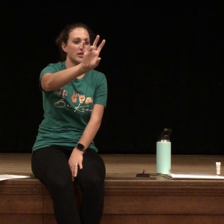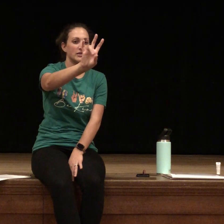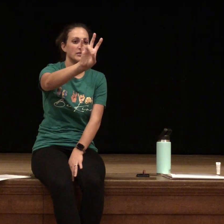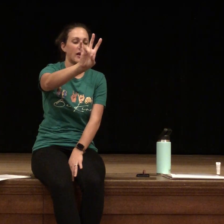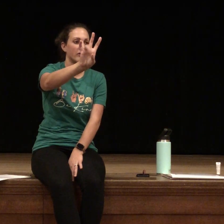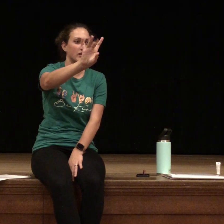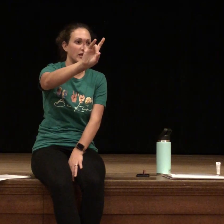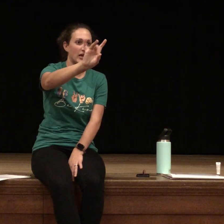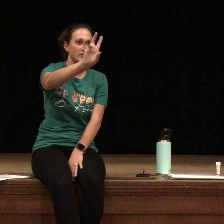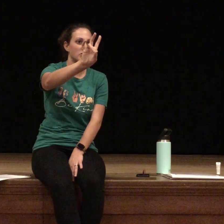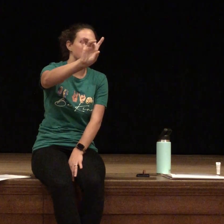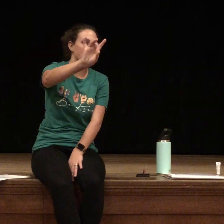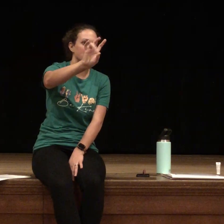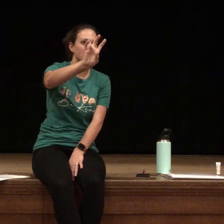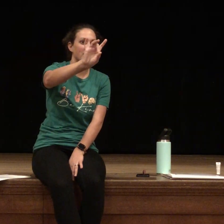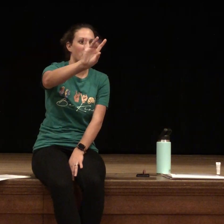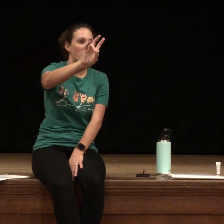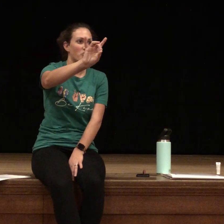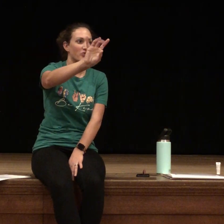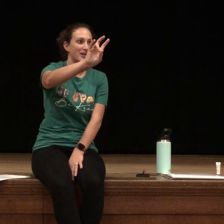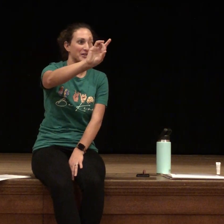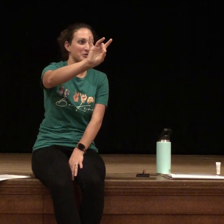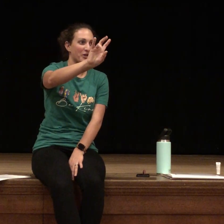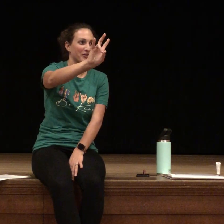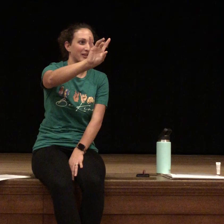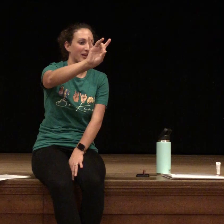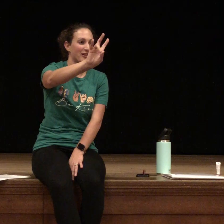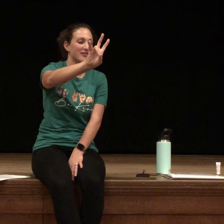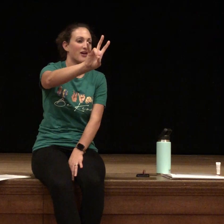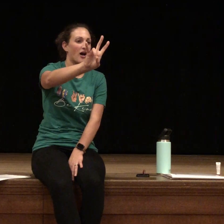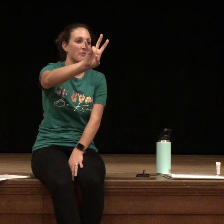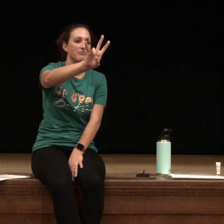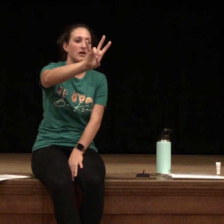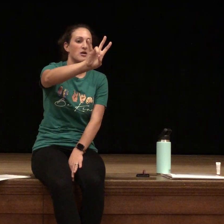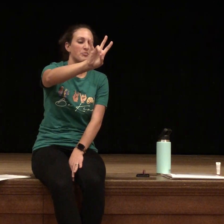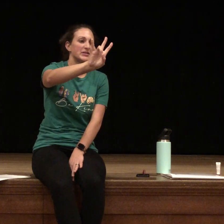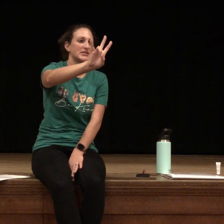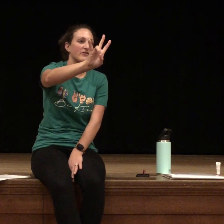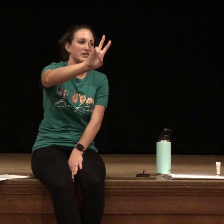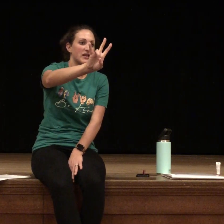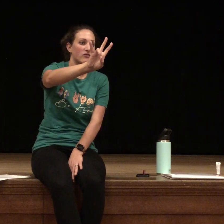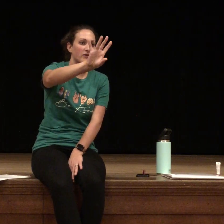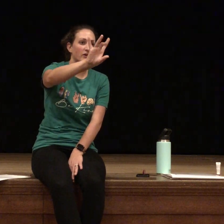is 7 and 8, just because they're right next to each other like that. But 7 is that ring